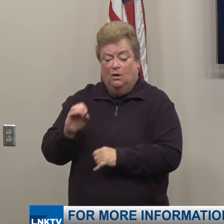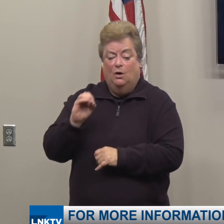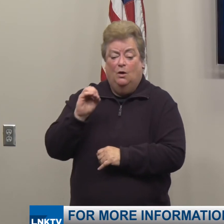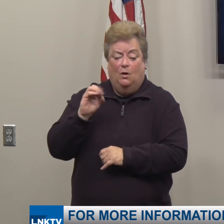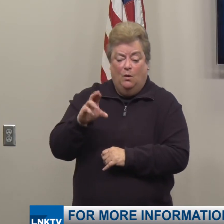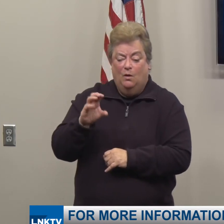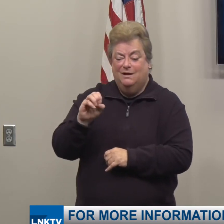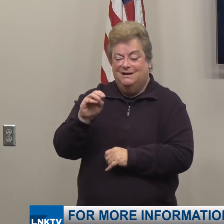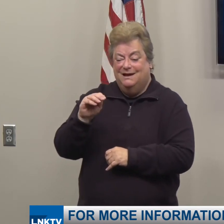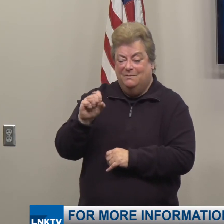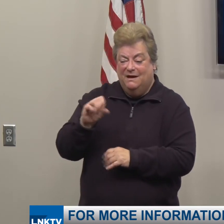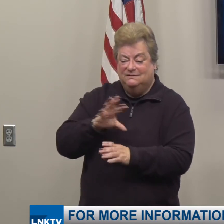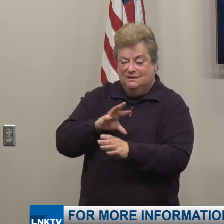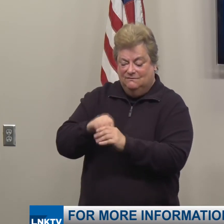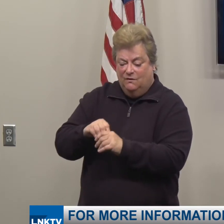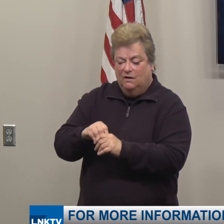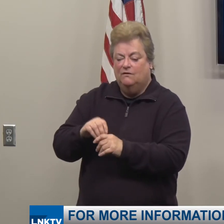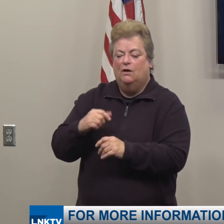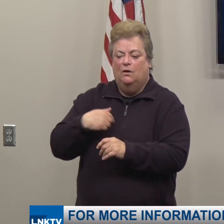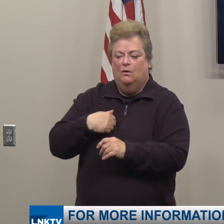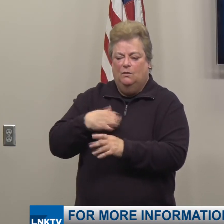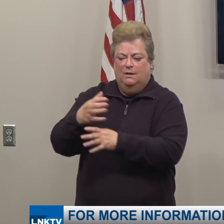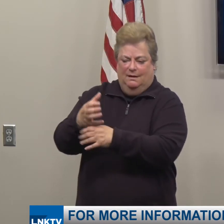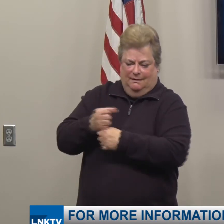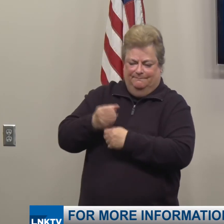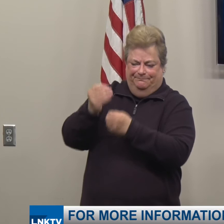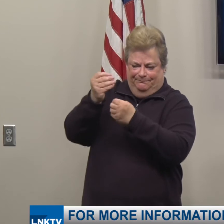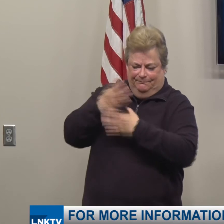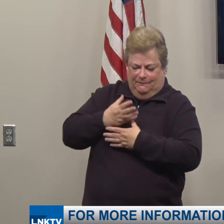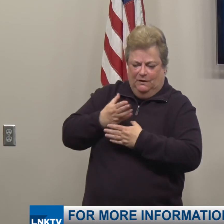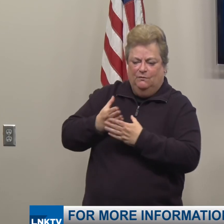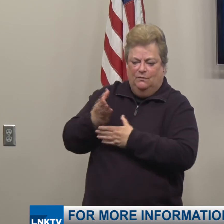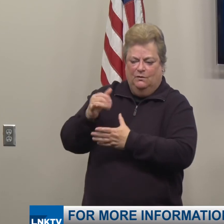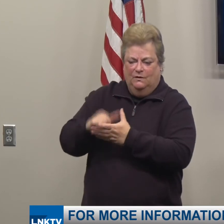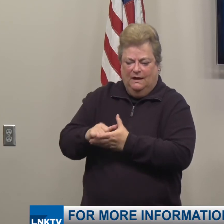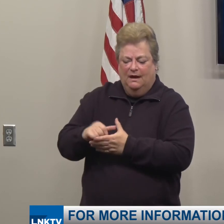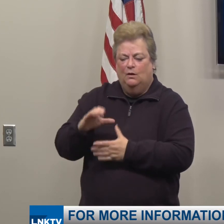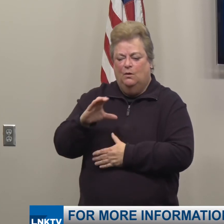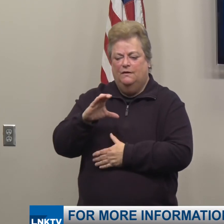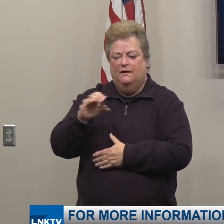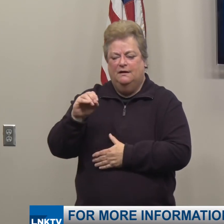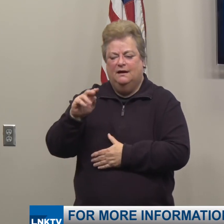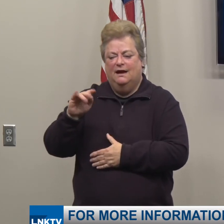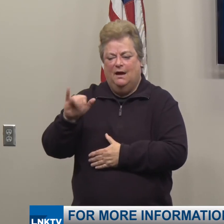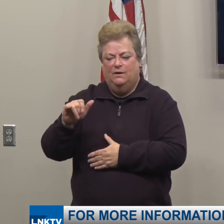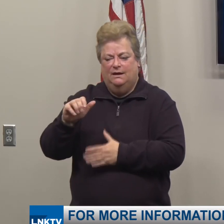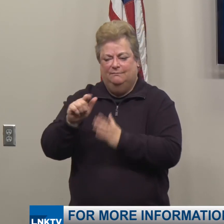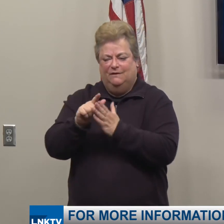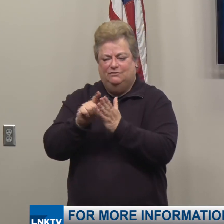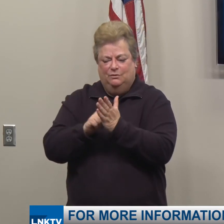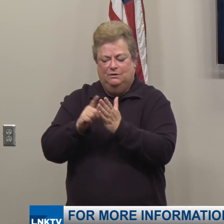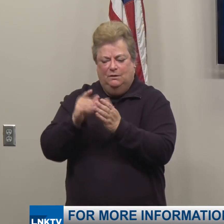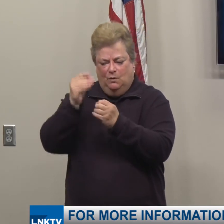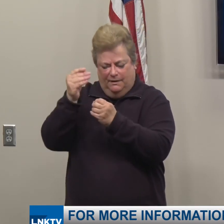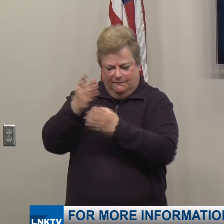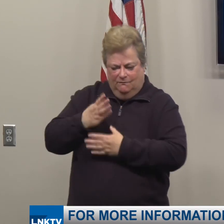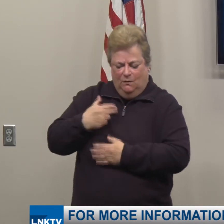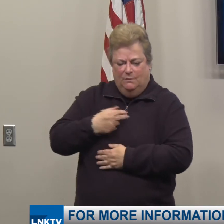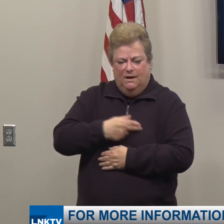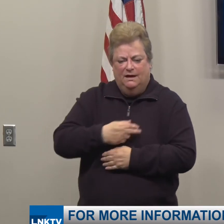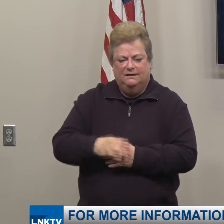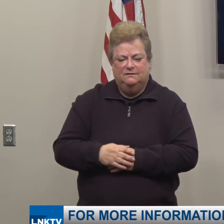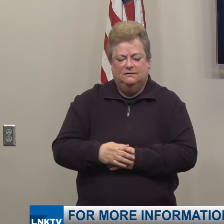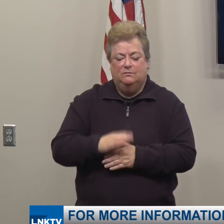there's an EMS involvement, we're notified that way, or with the county by the county attorney. But all of